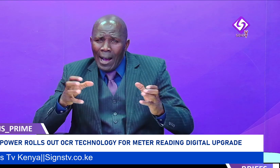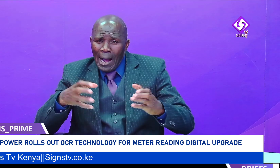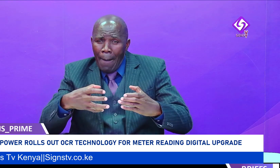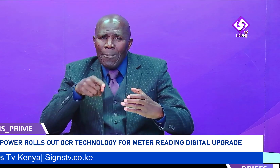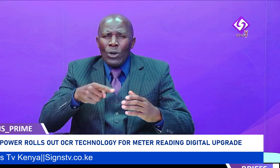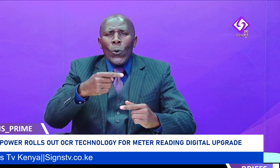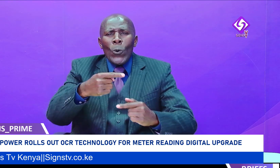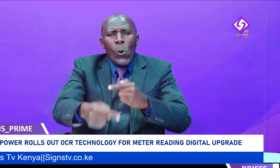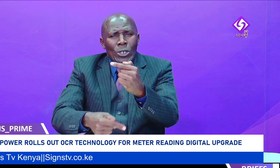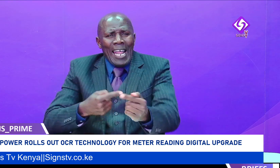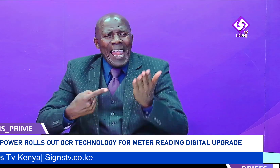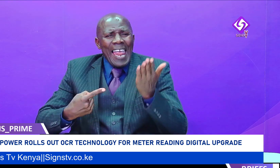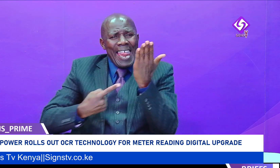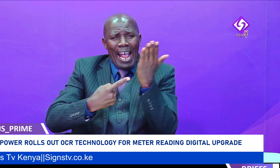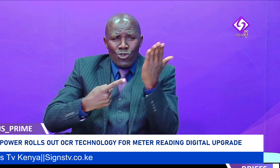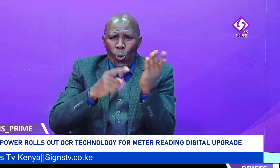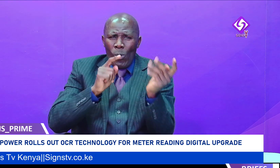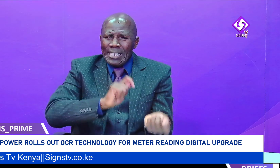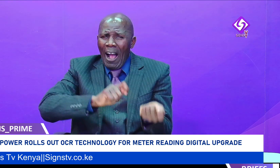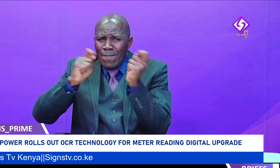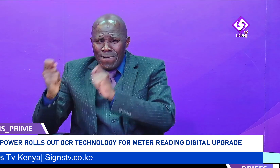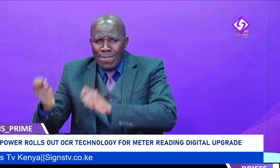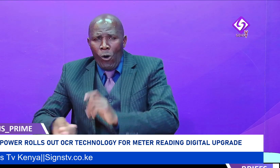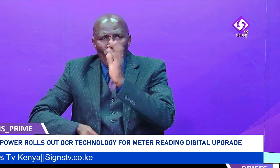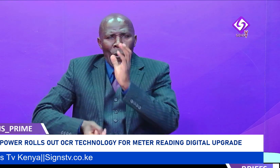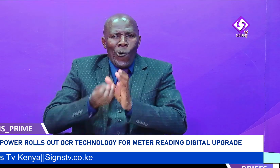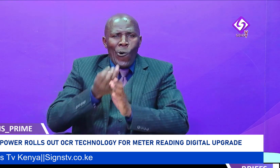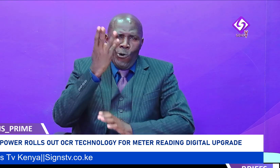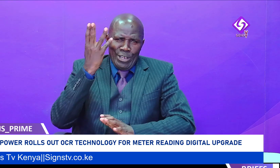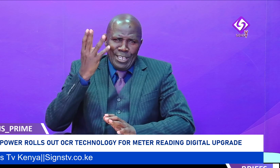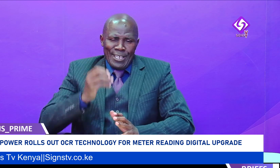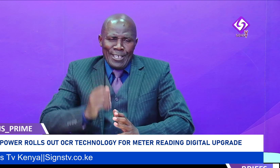in the company's ongoing digital transformation initiatives.